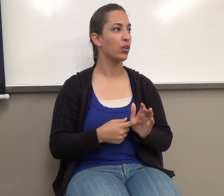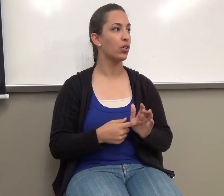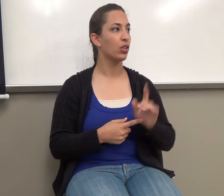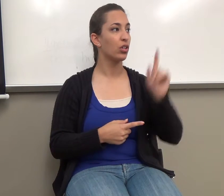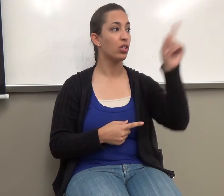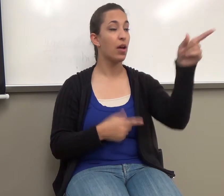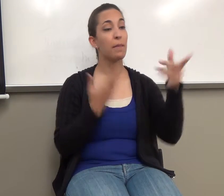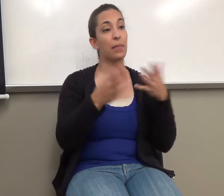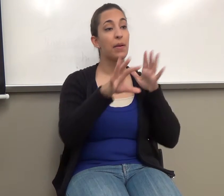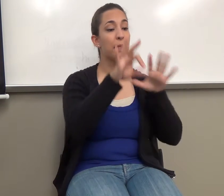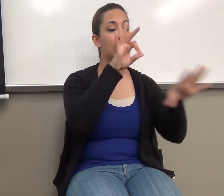people.